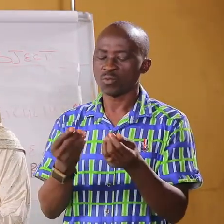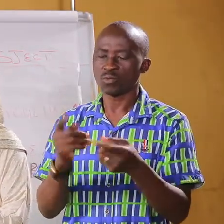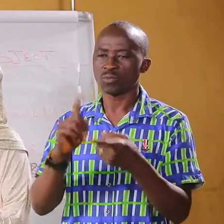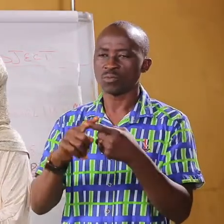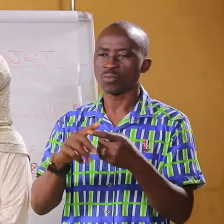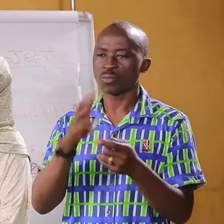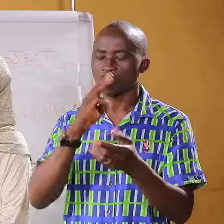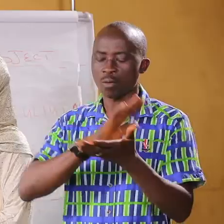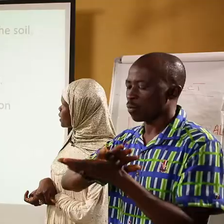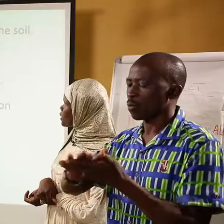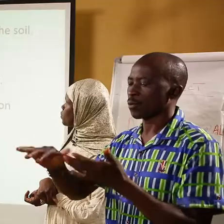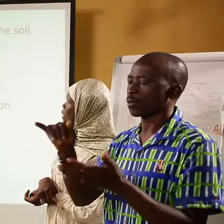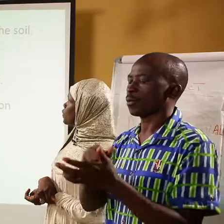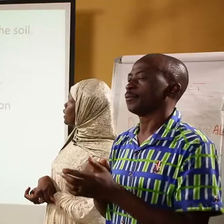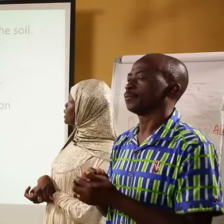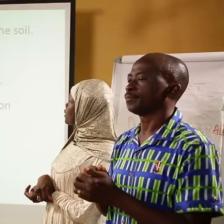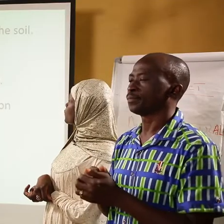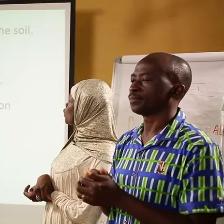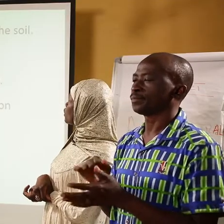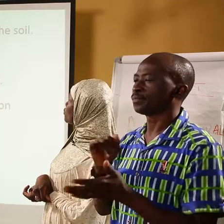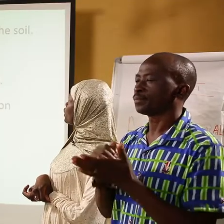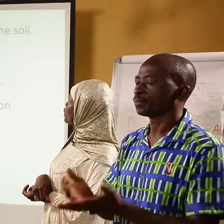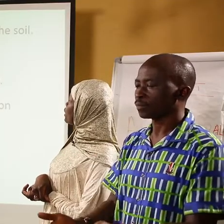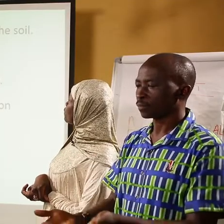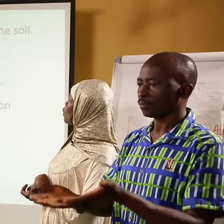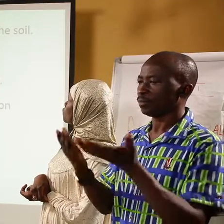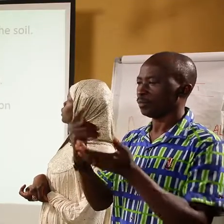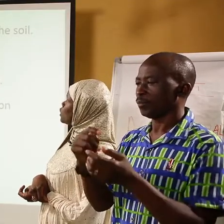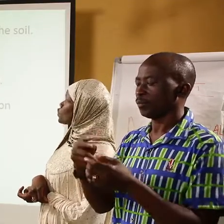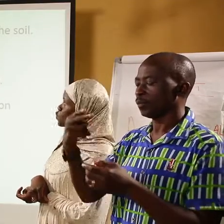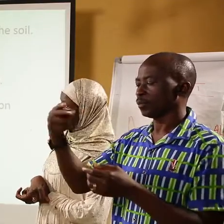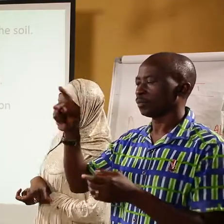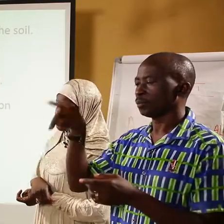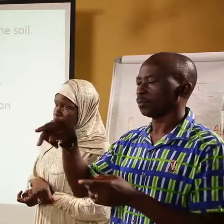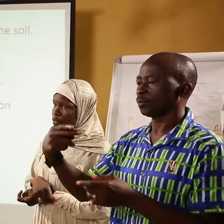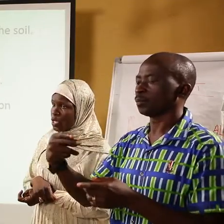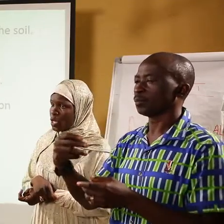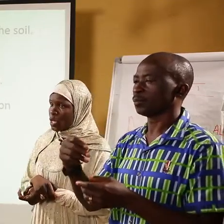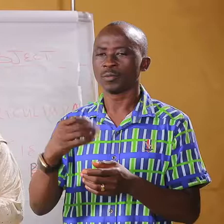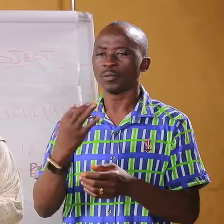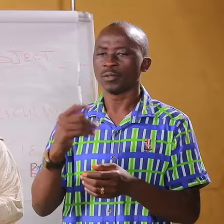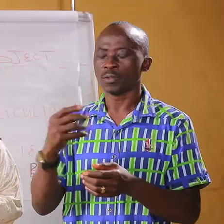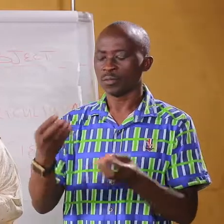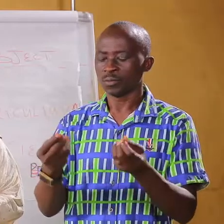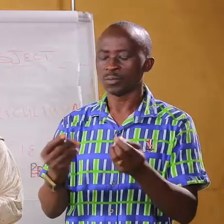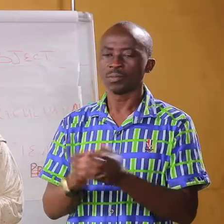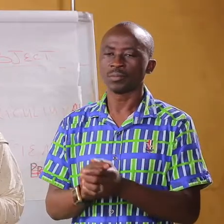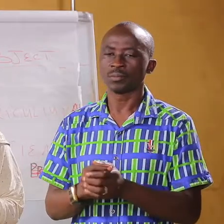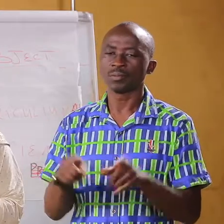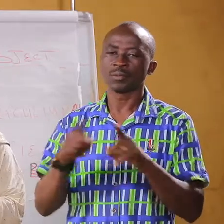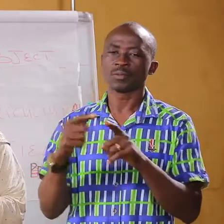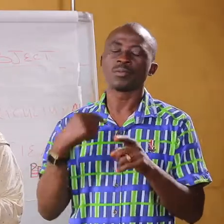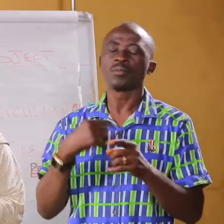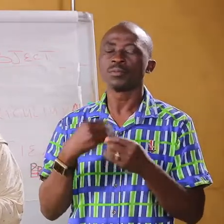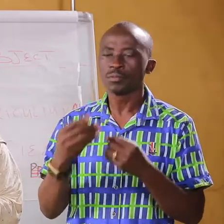erosion. It may raise the soil pH level of the soil. As we are saying, it